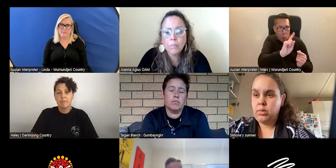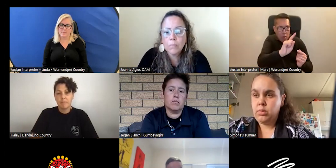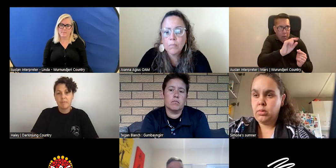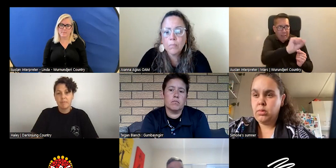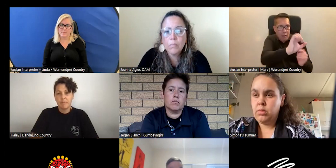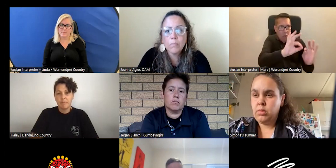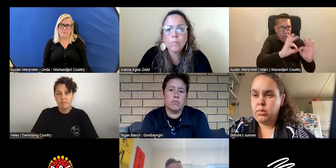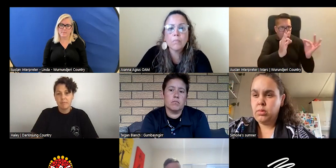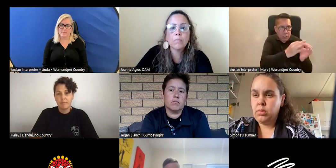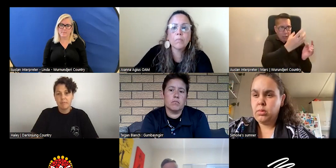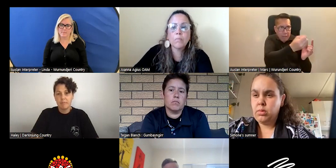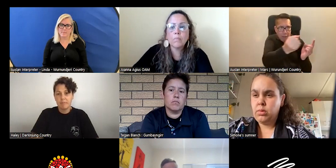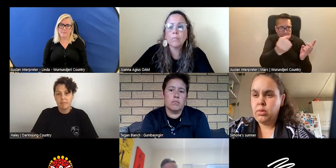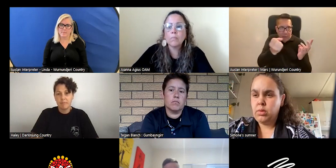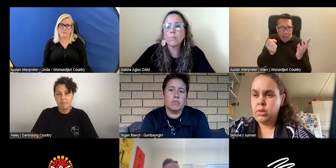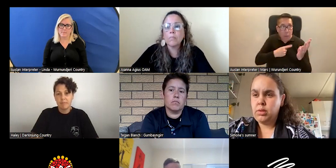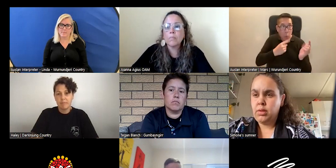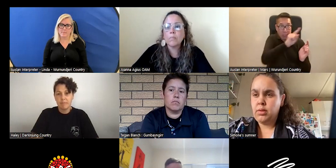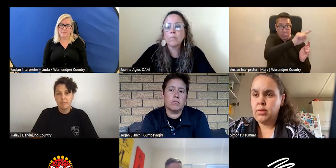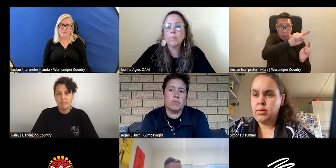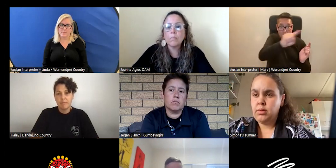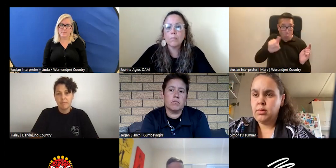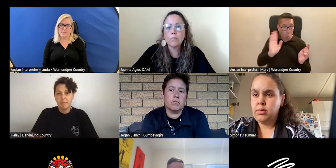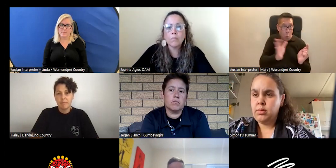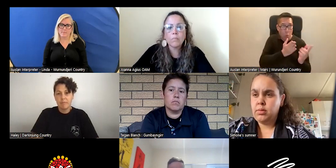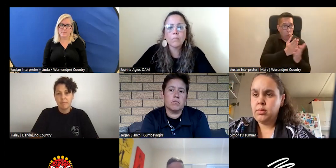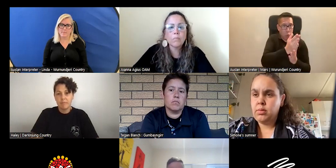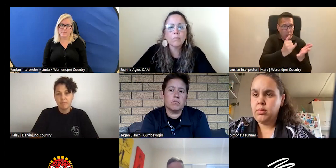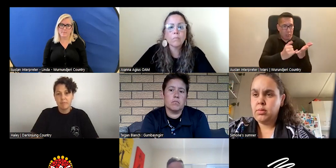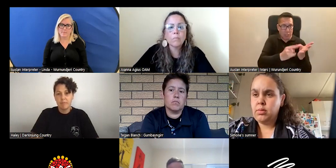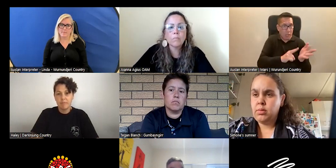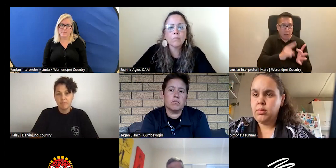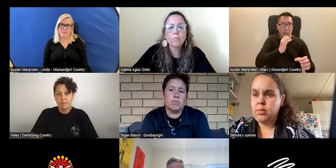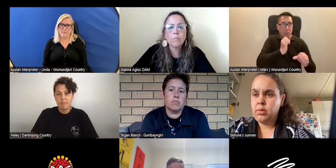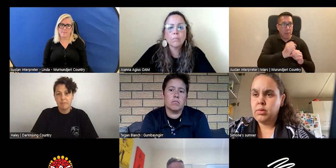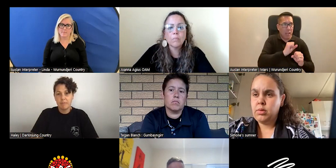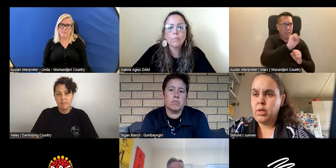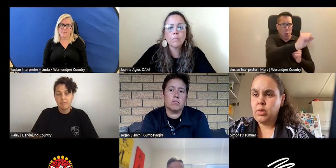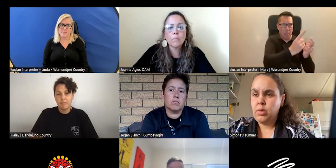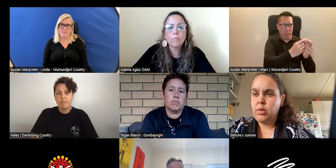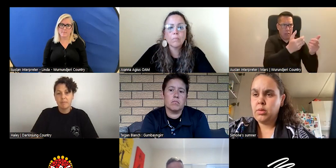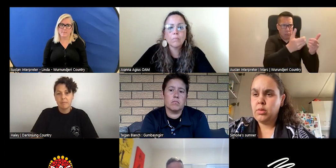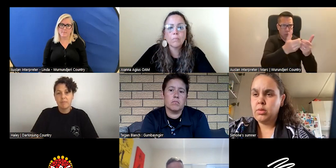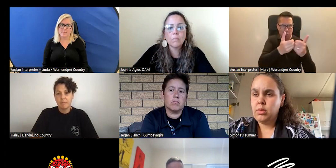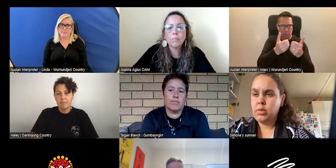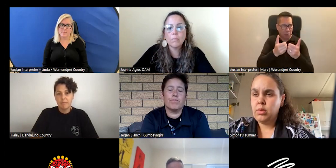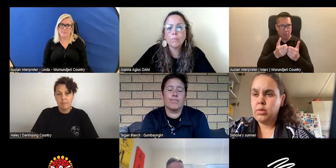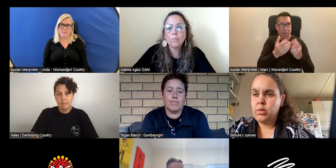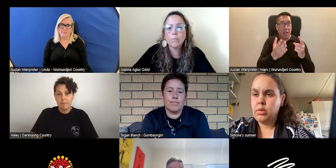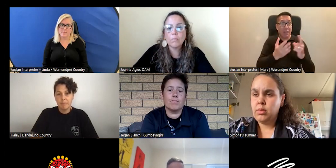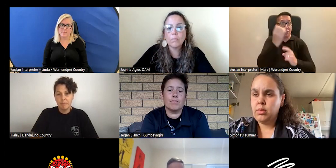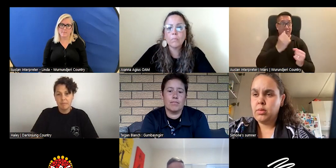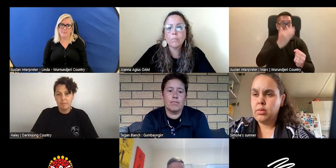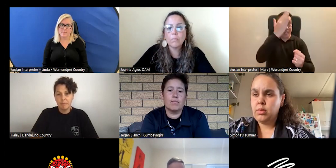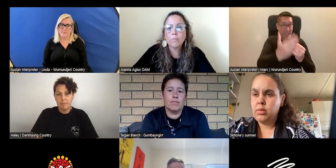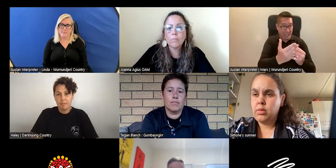agencies, because every single agency across the state government does their own thing, and they achieve the outcomes